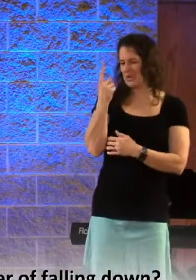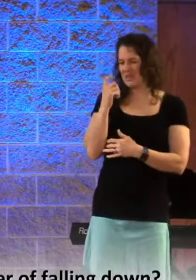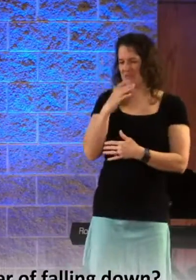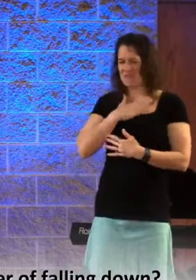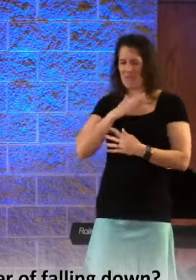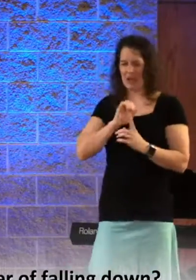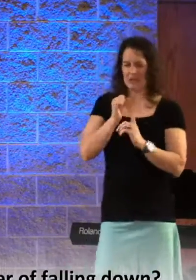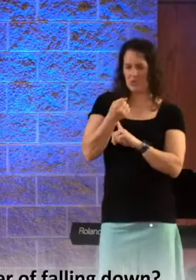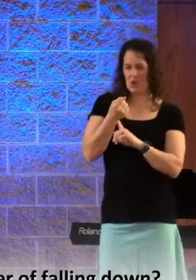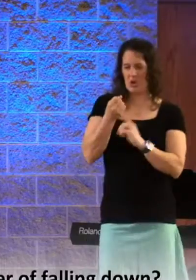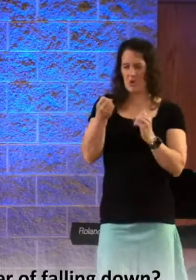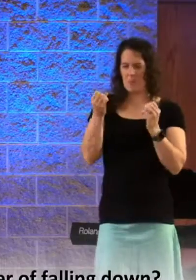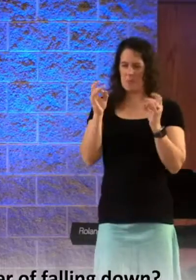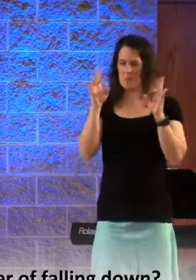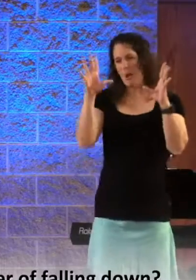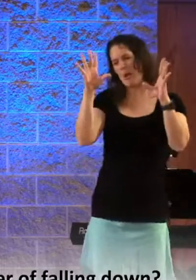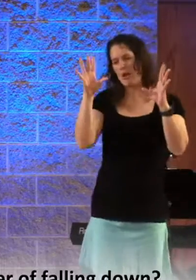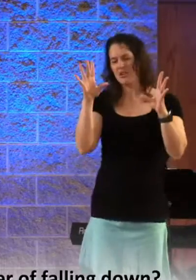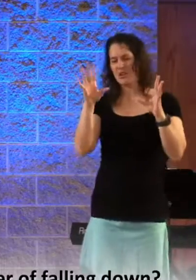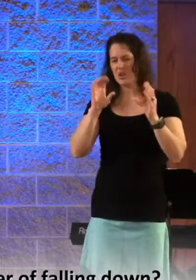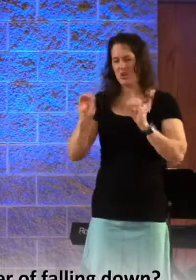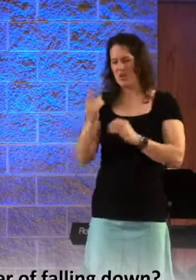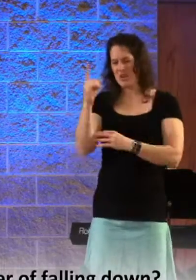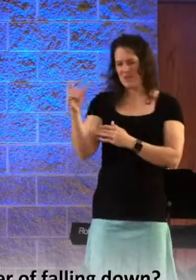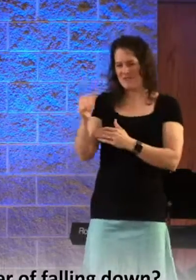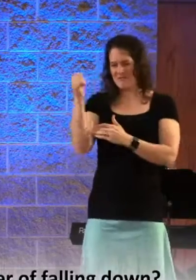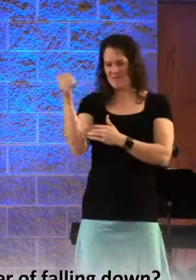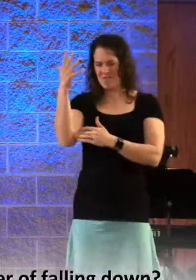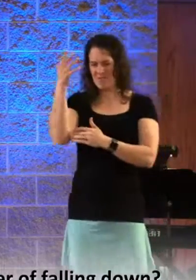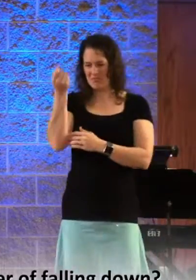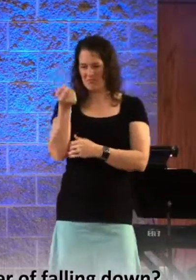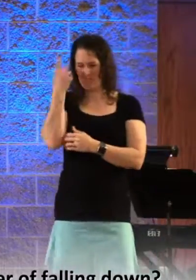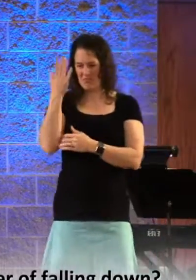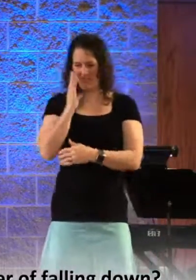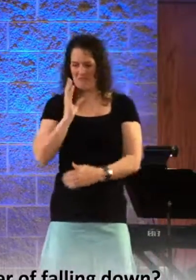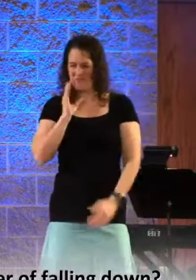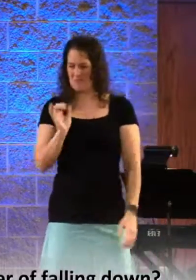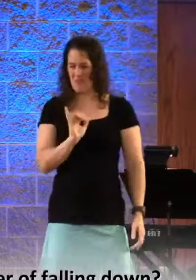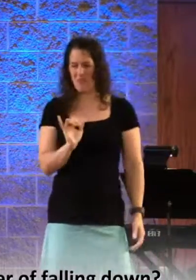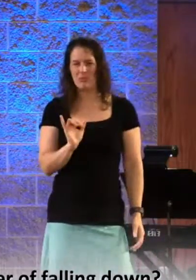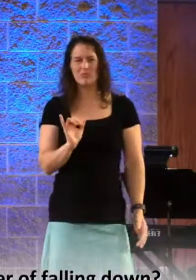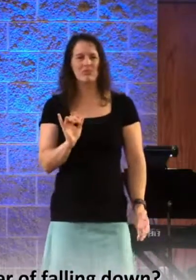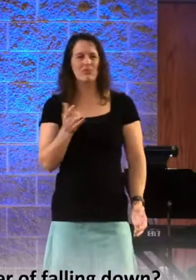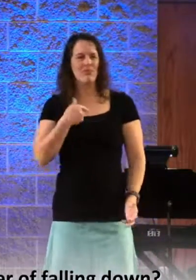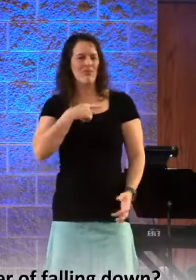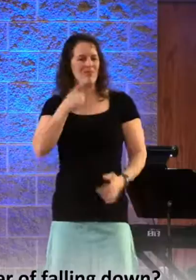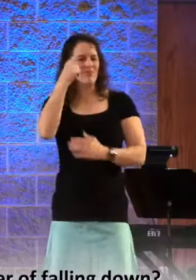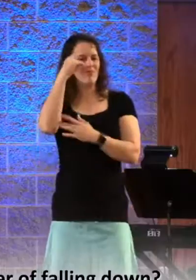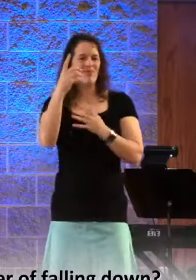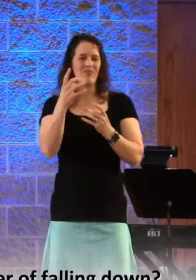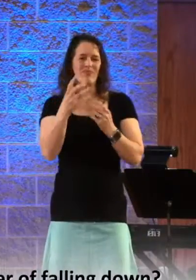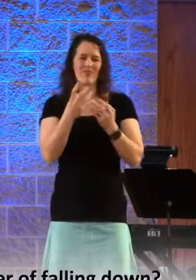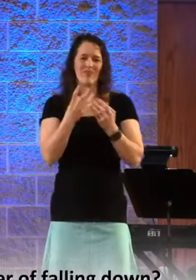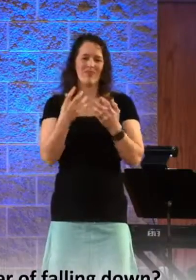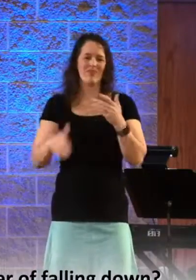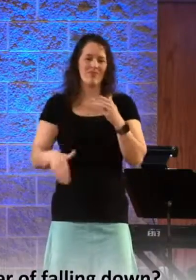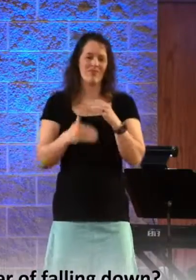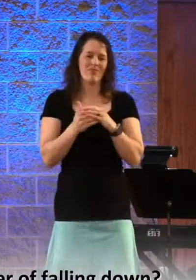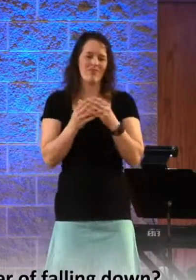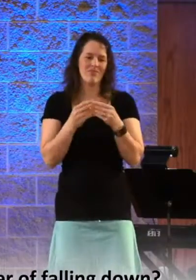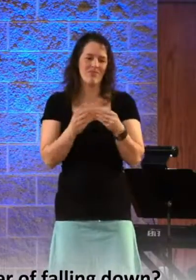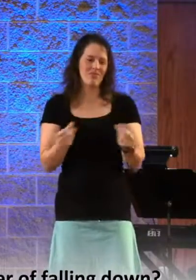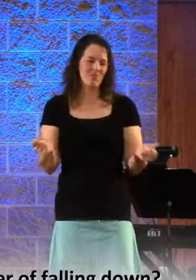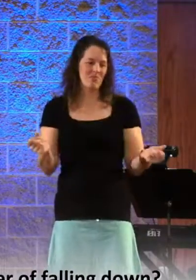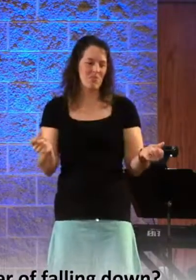it is. No one knows what I'm going through. Or we think it is so far gone. The marital house is so